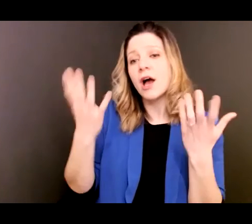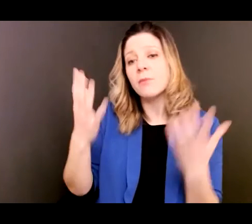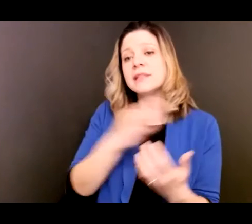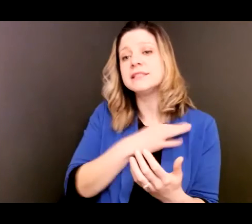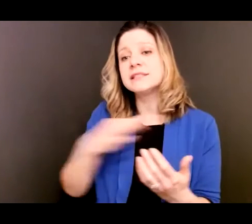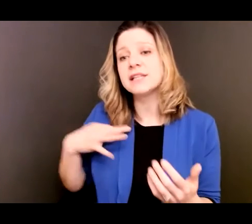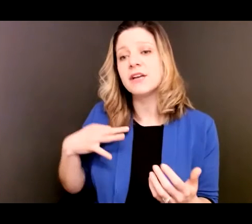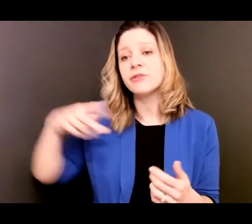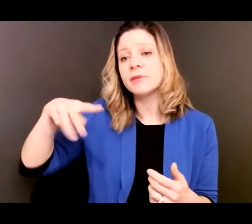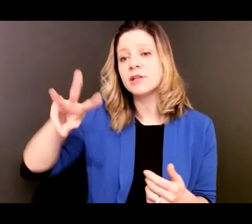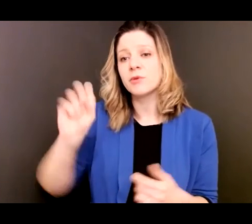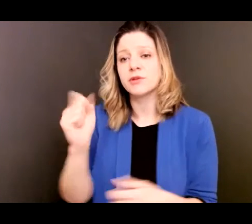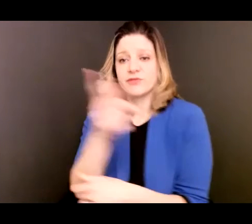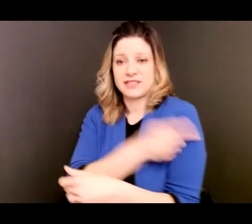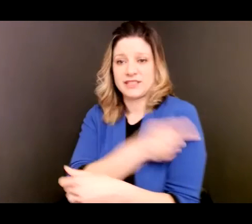vaccinations.